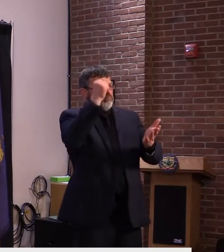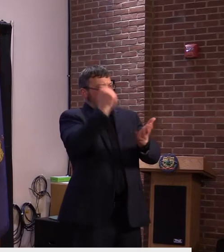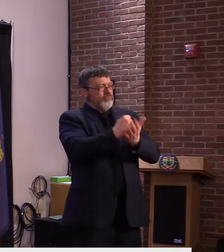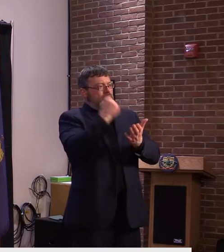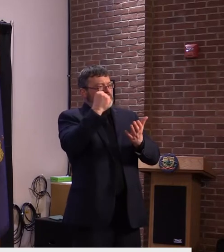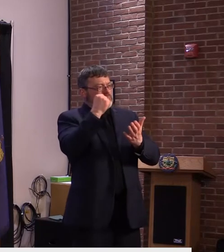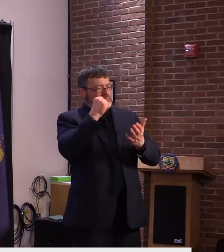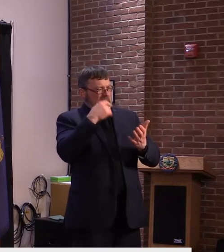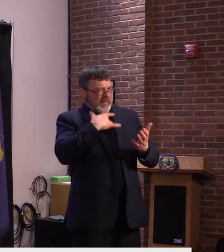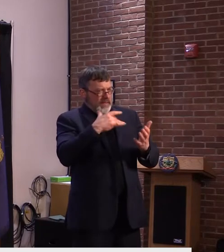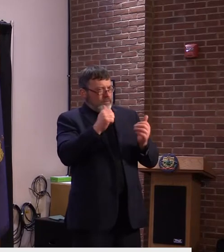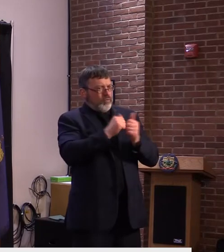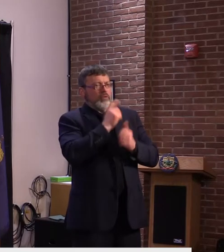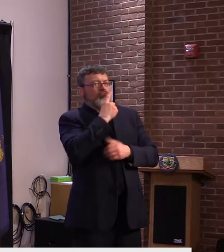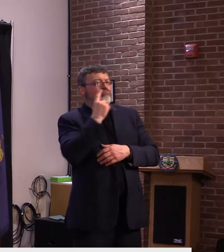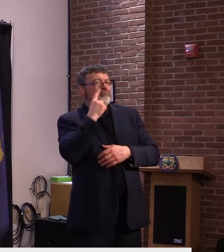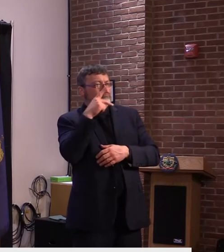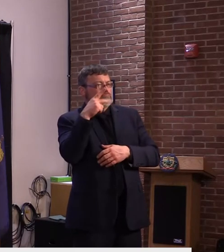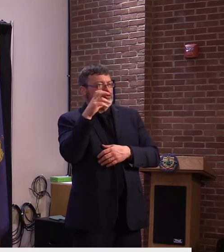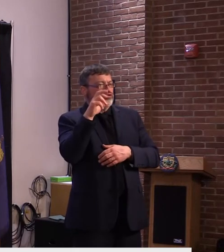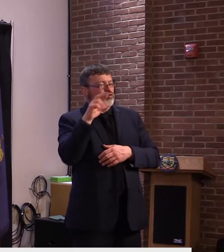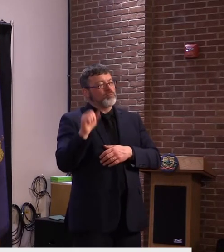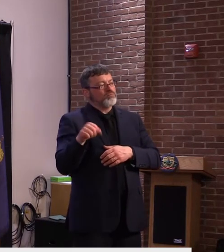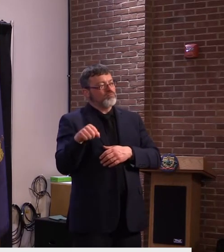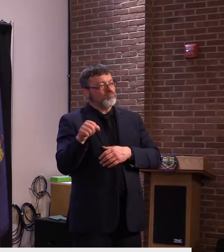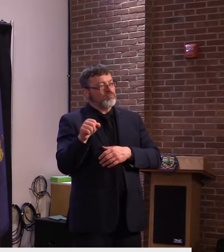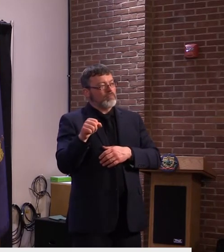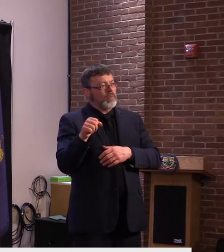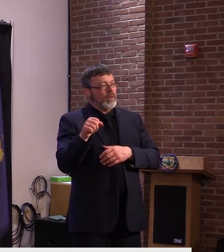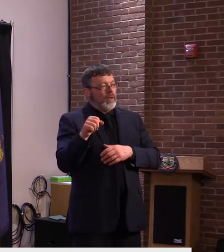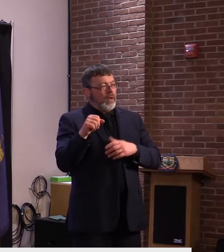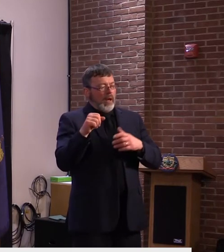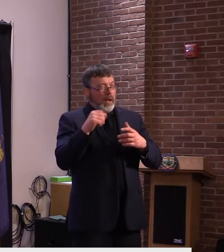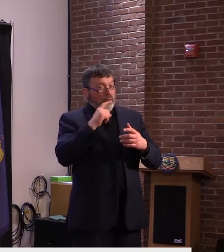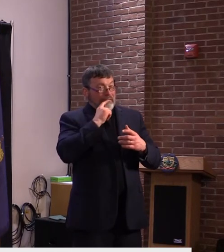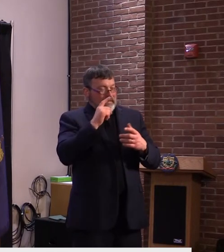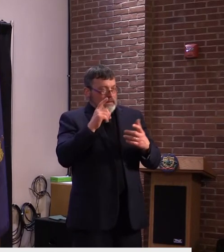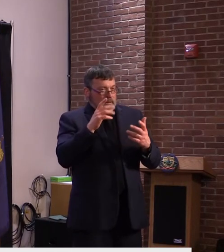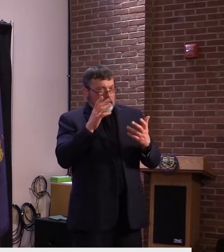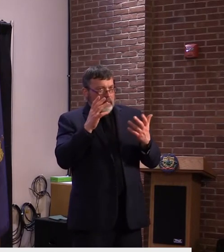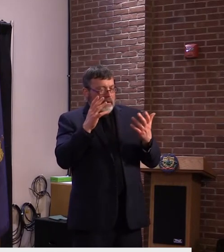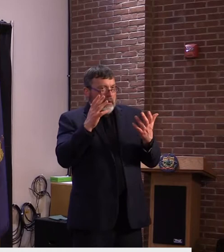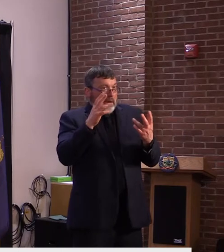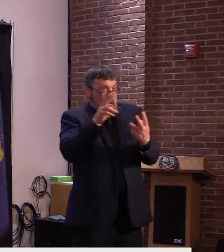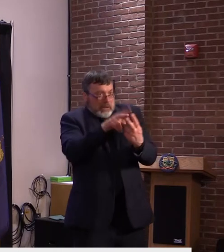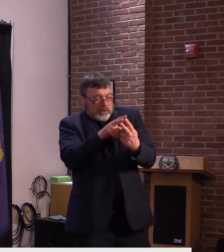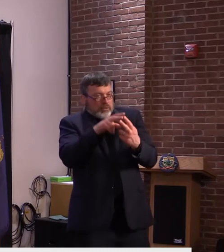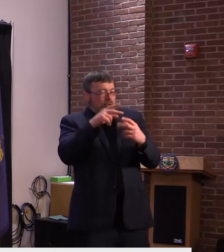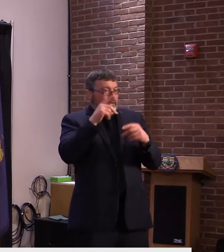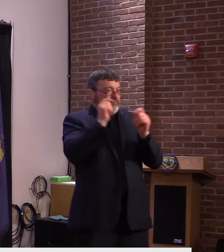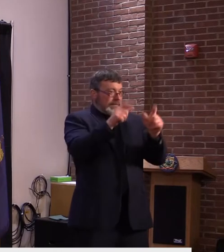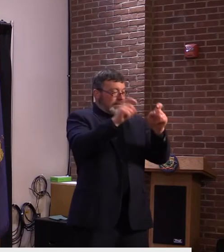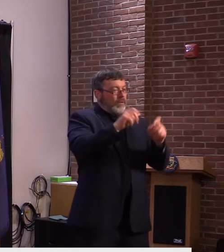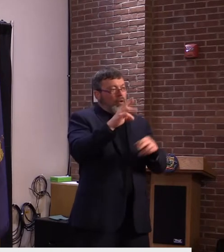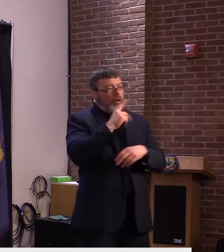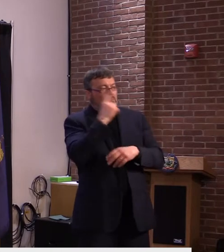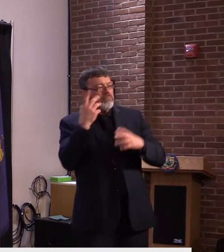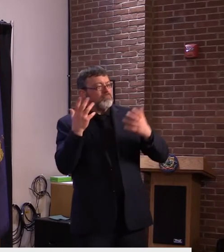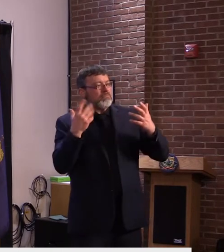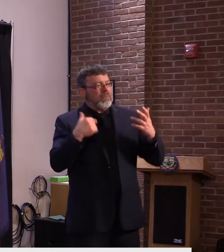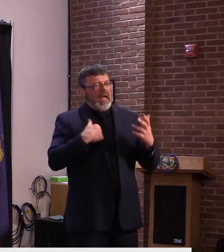mean, I can't remember from the study if it was antigen or PCR that they used, but I would assume it was PCR.